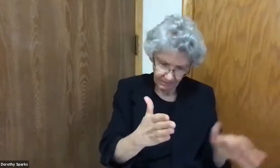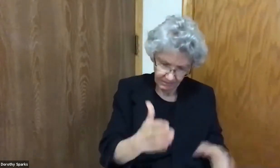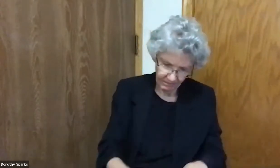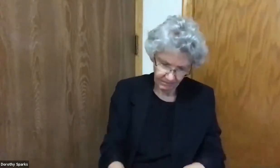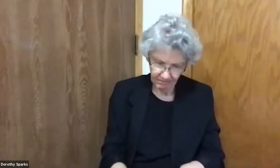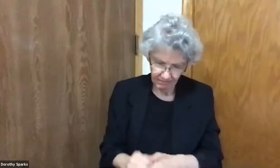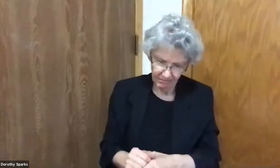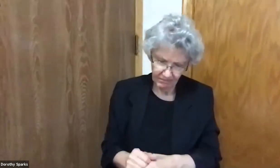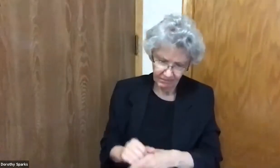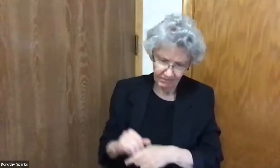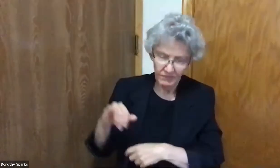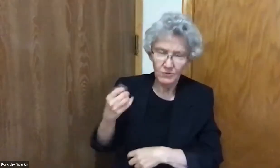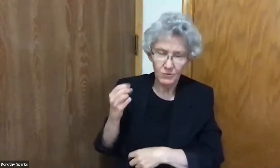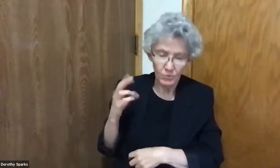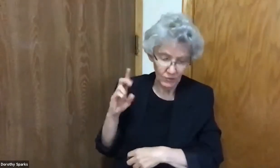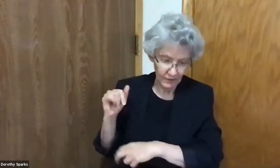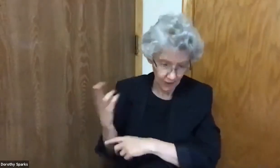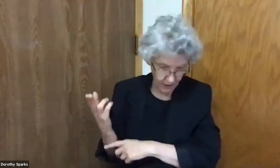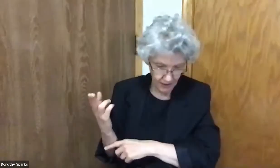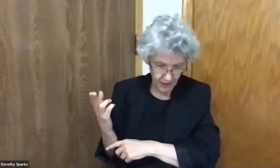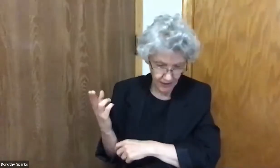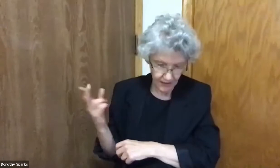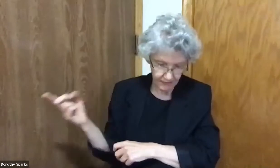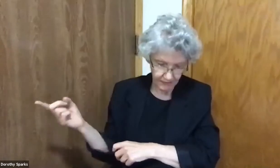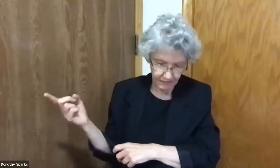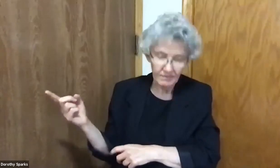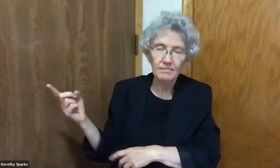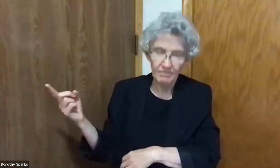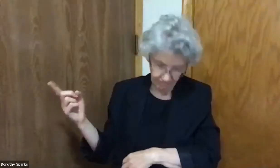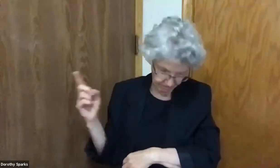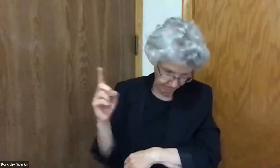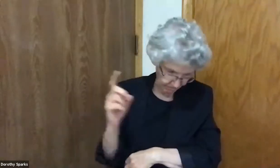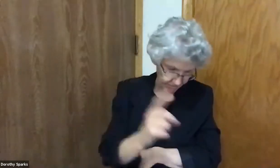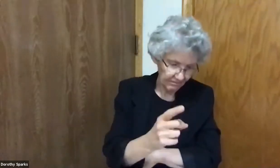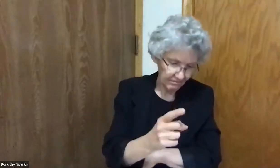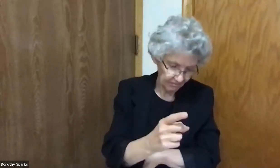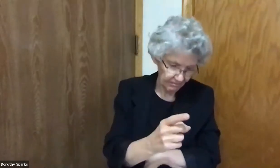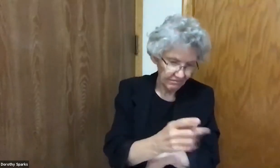from the room of Elishama, the scribe.